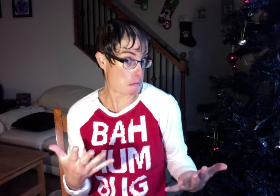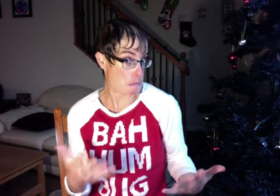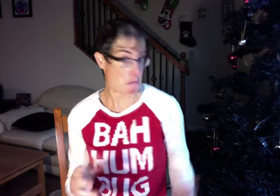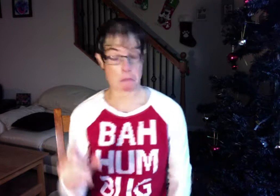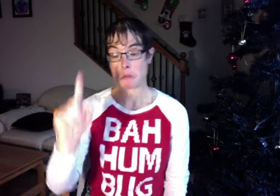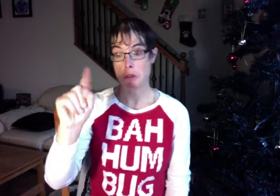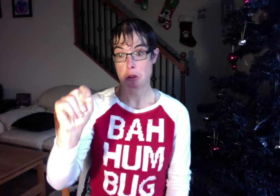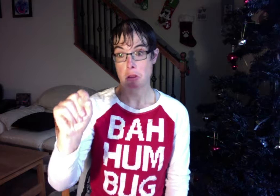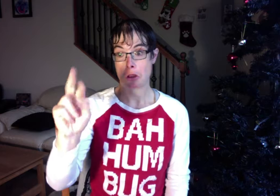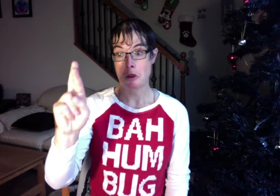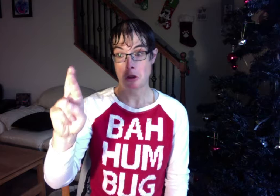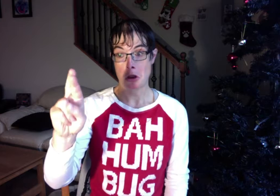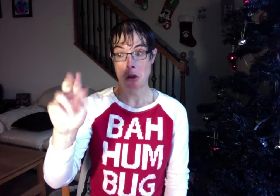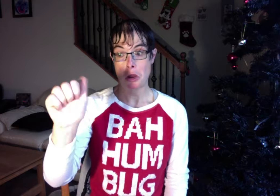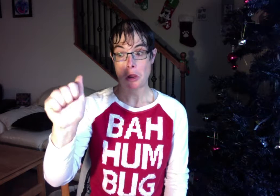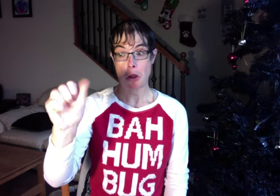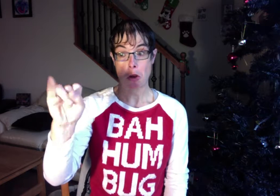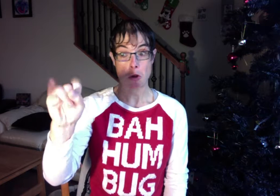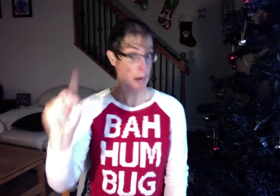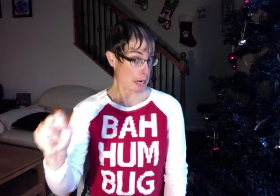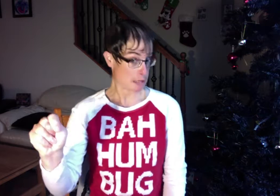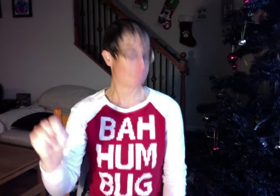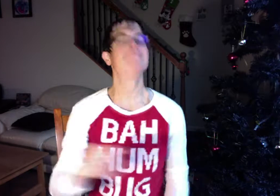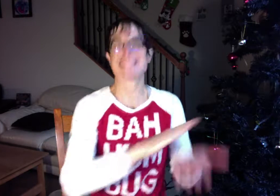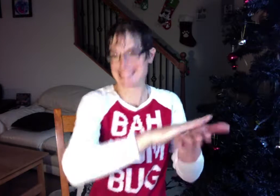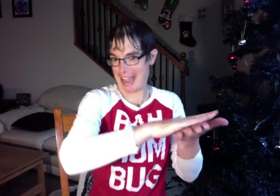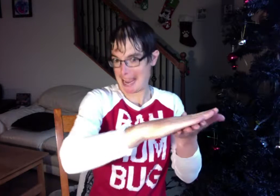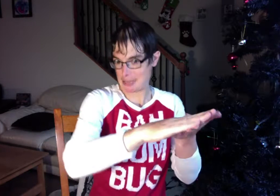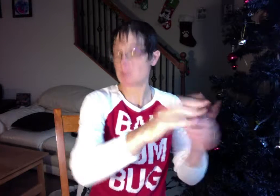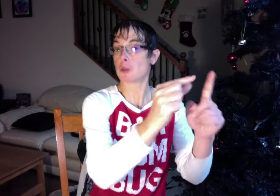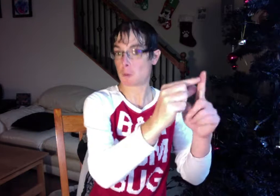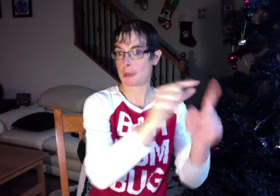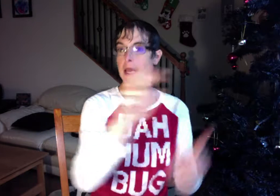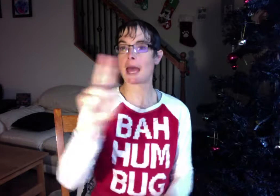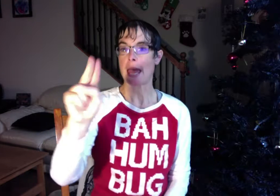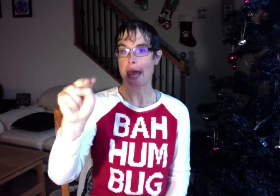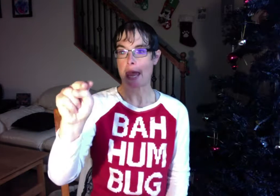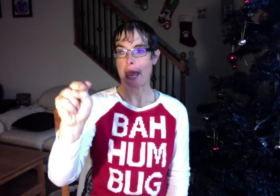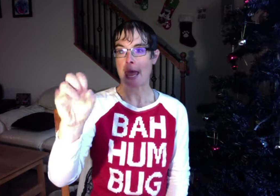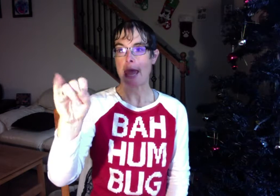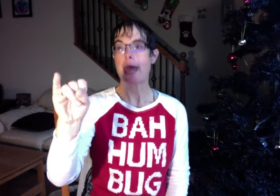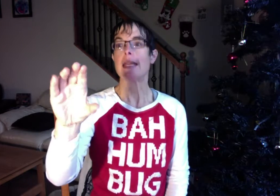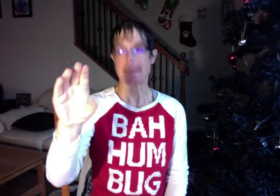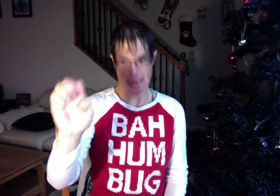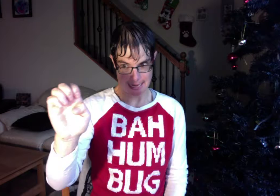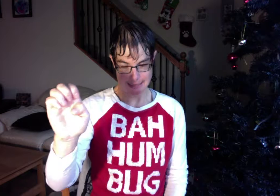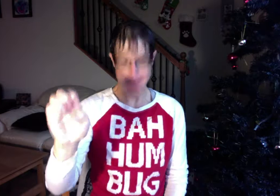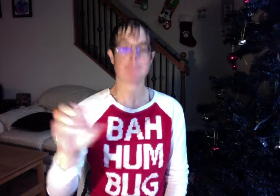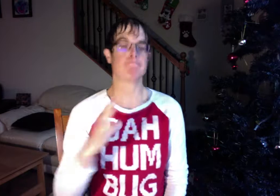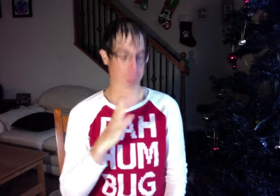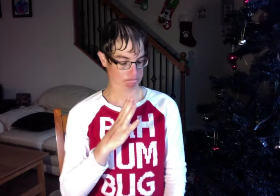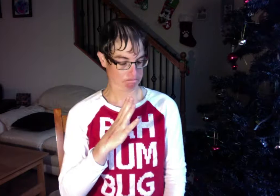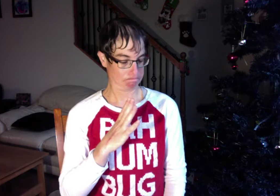Nice, right? So that's good. That's a great start. I'm agreeing with you that it's nice. She's being real nice as a big sister. Is